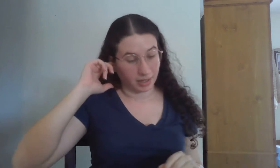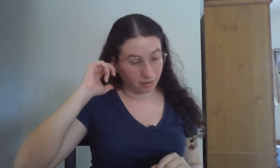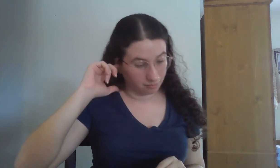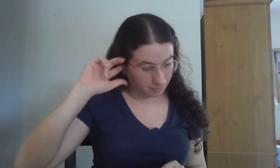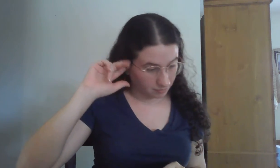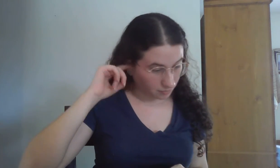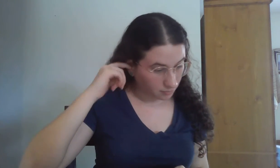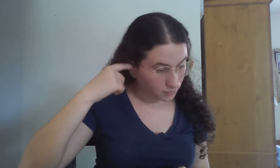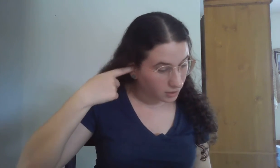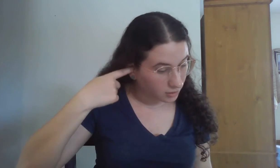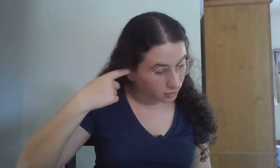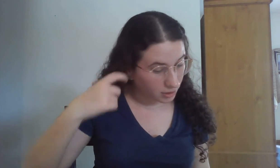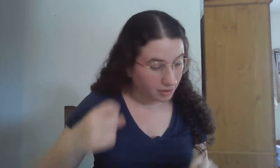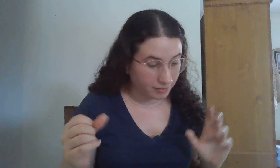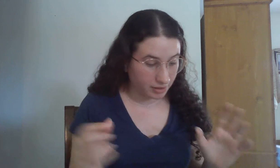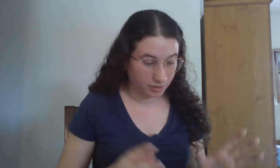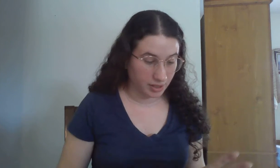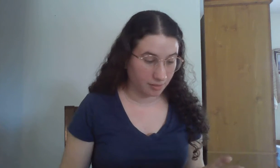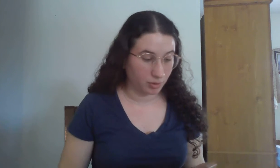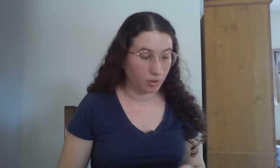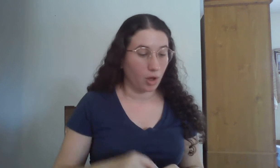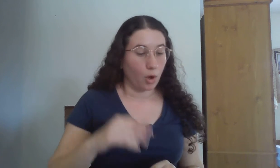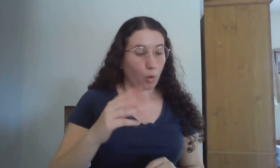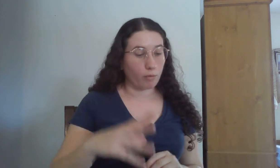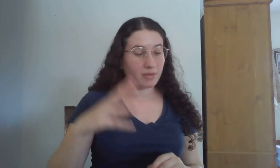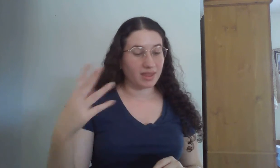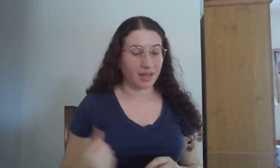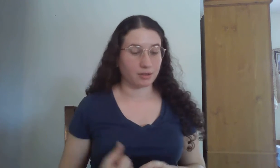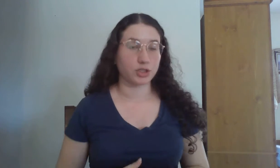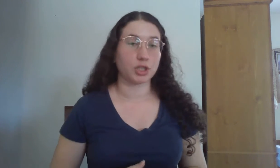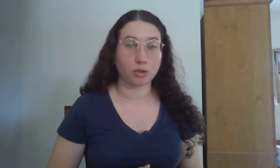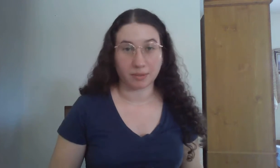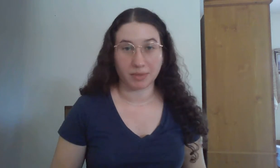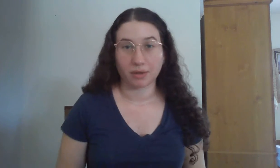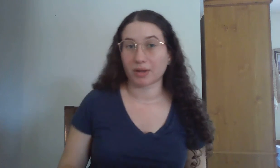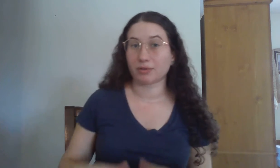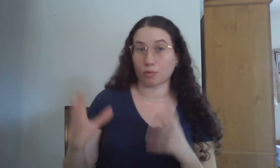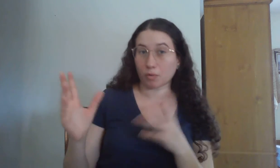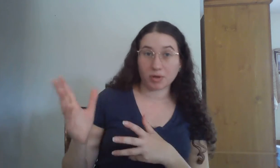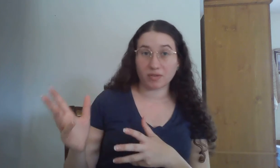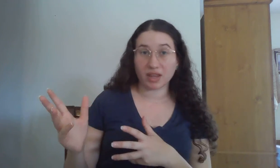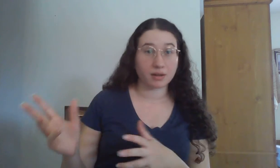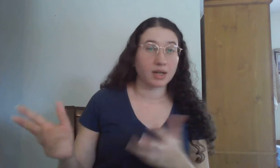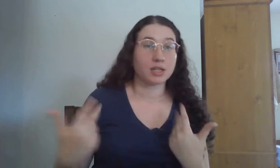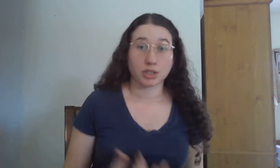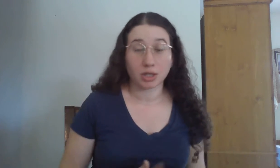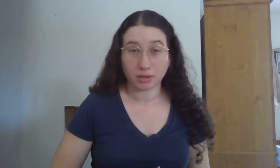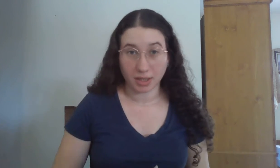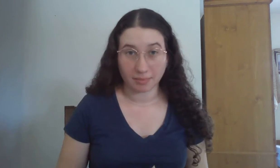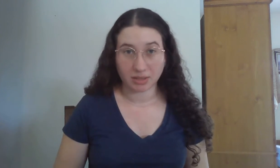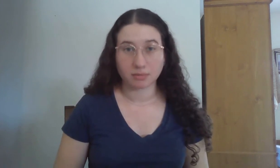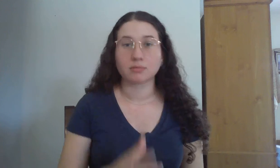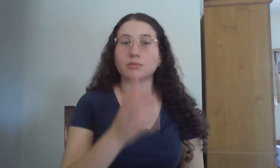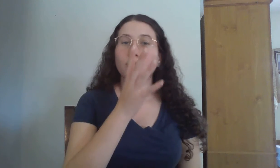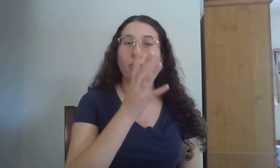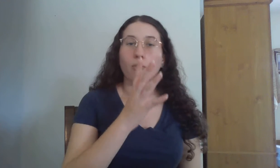help. So here we have another example. Woman there, she looked at me, right? So the woman over there, she looked at me.